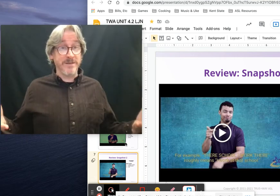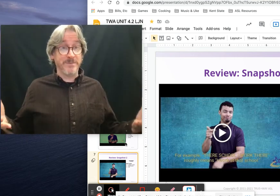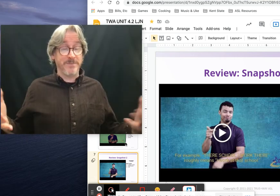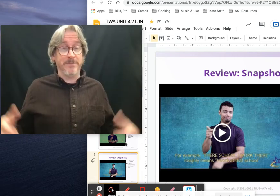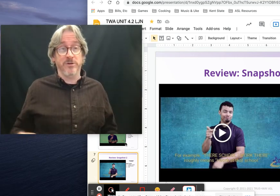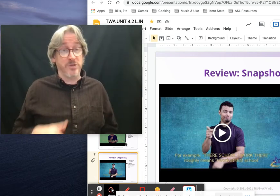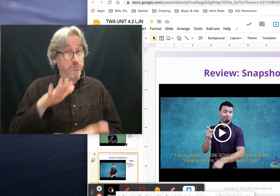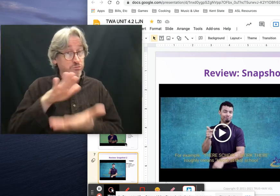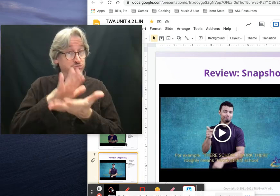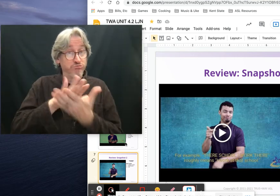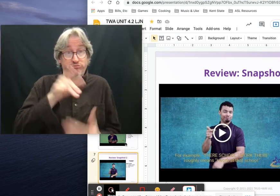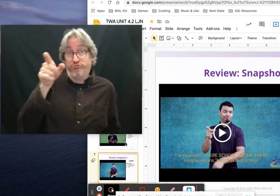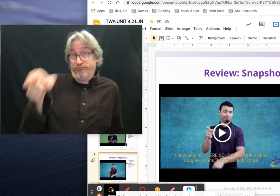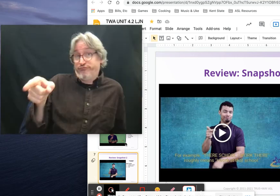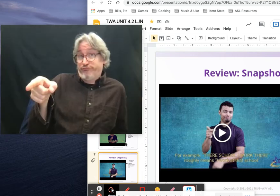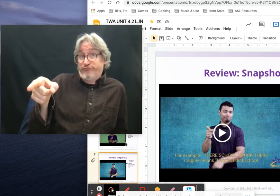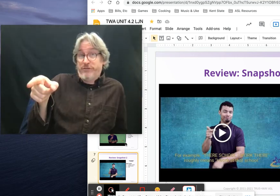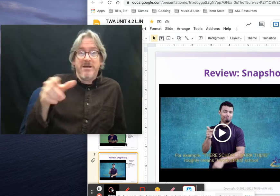the same way we did with people. So